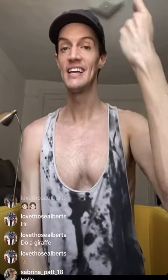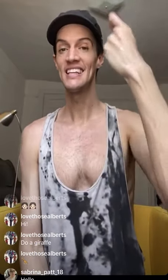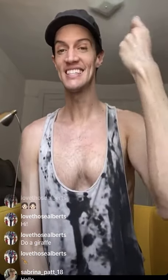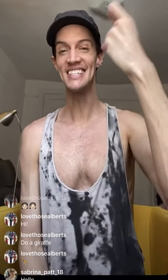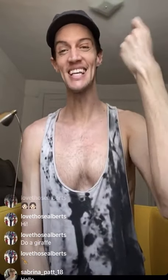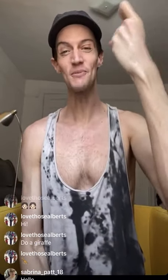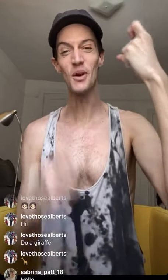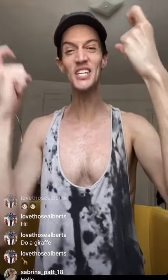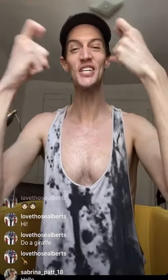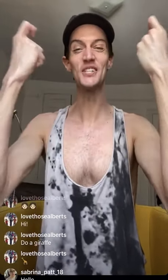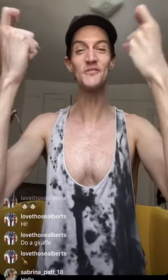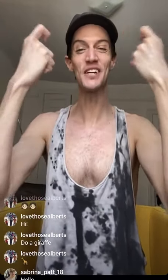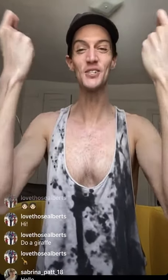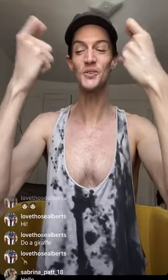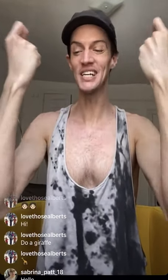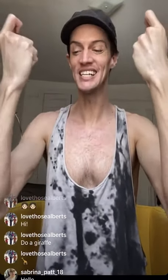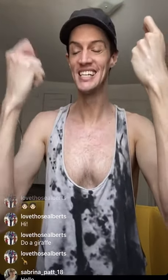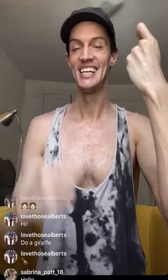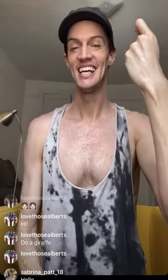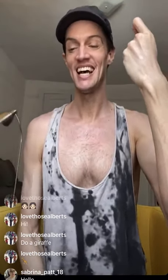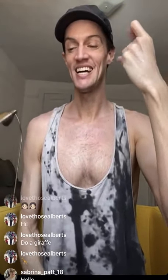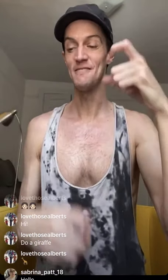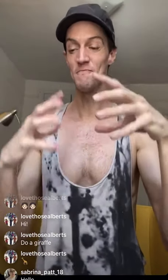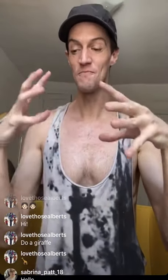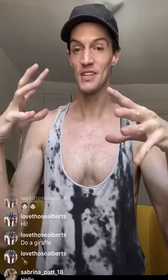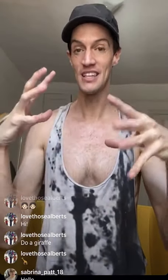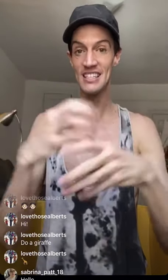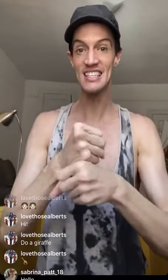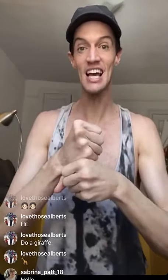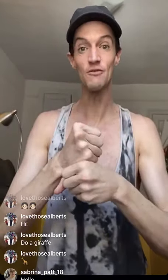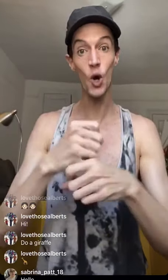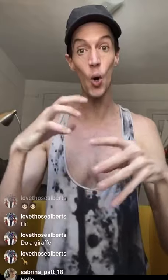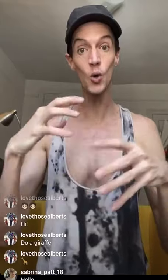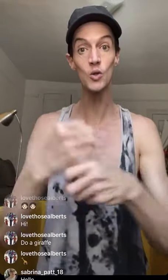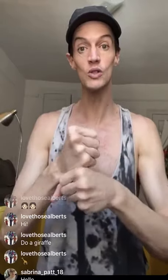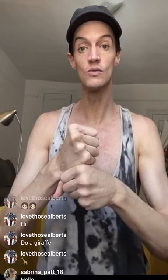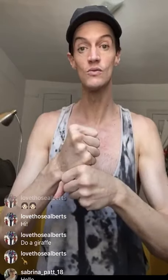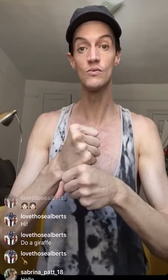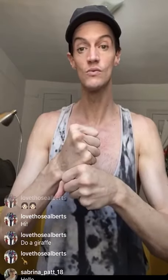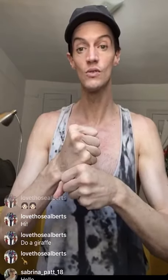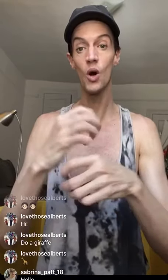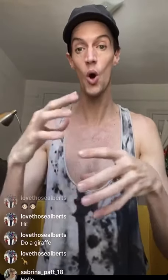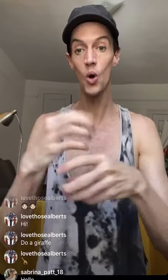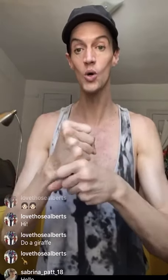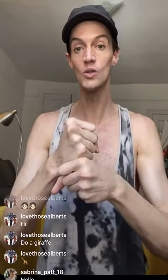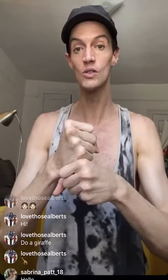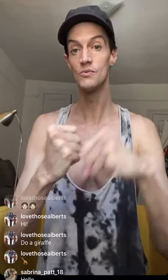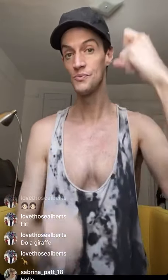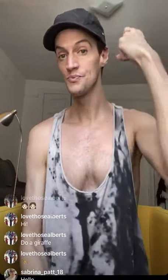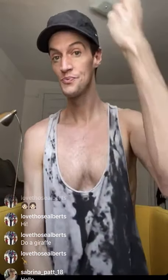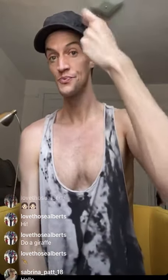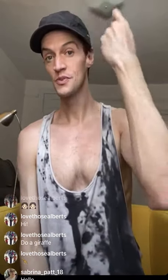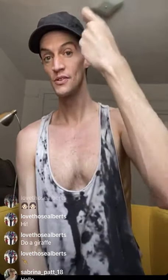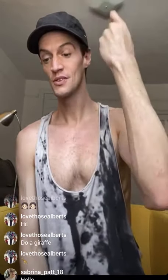is celebration or victory. This is a sign for hold. Hold. So